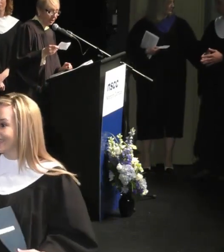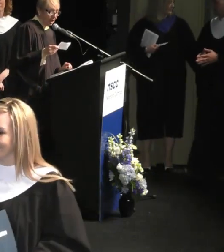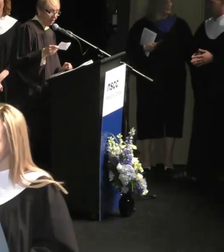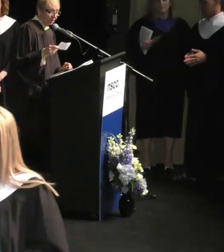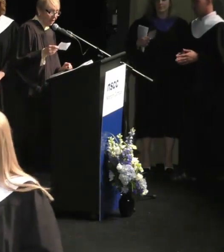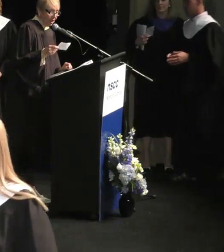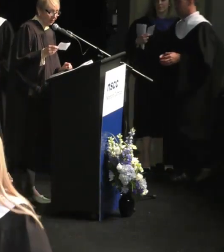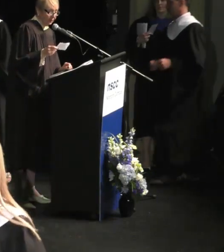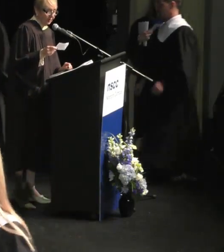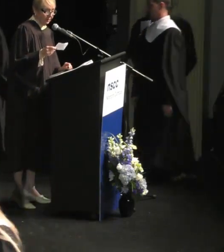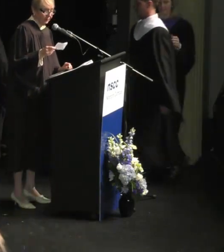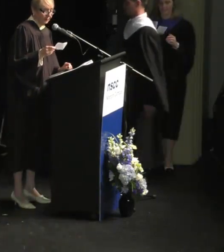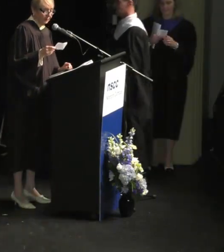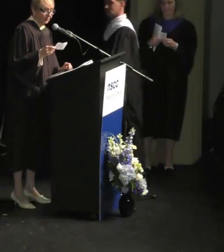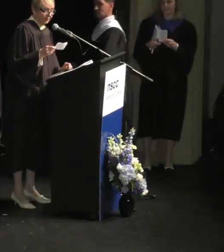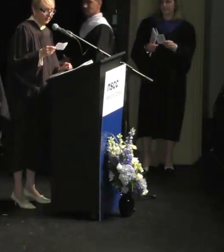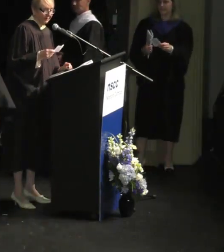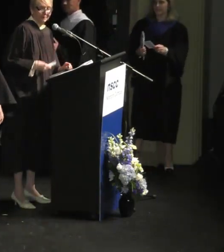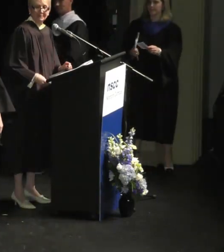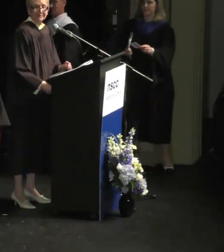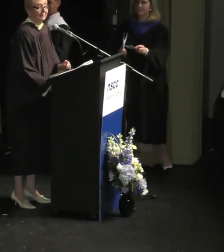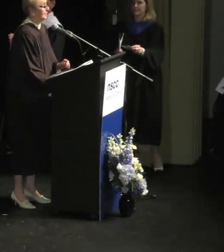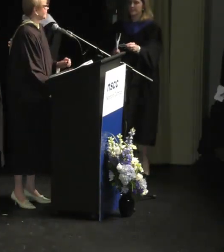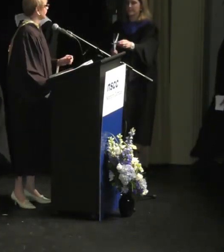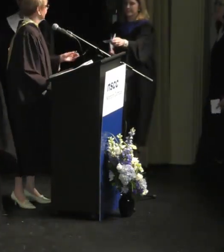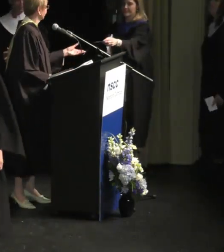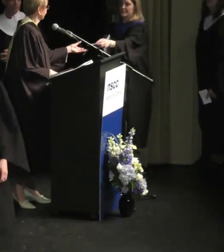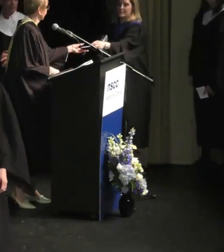Roseanne McDonald, honors.